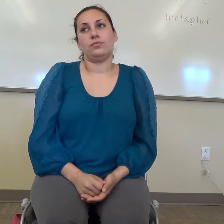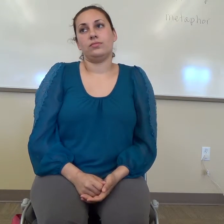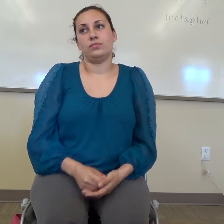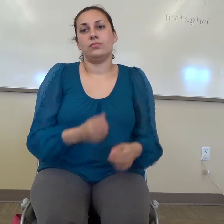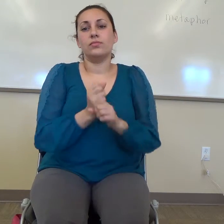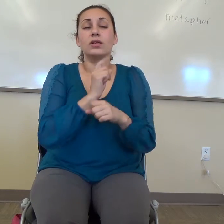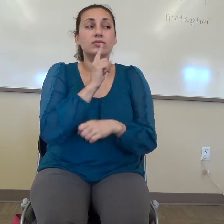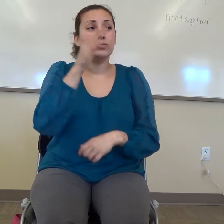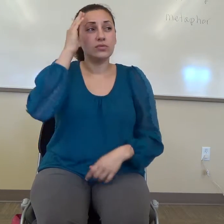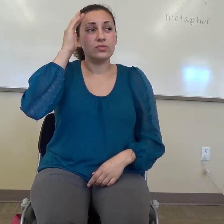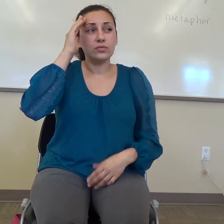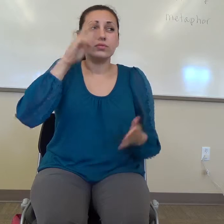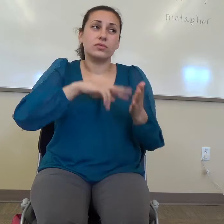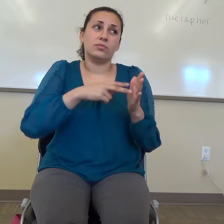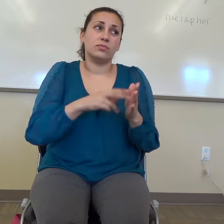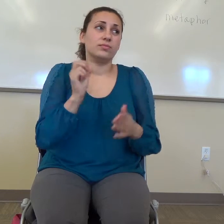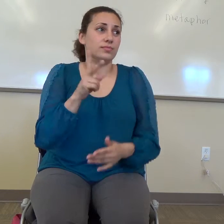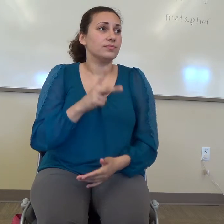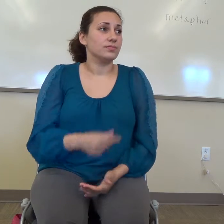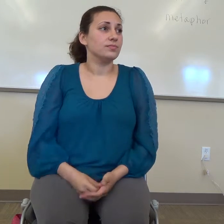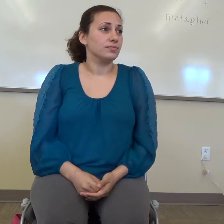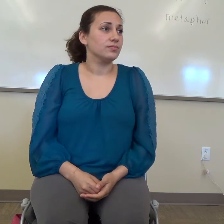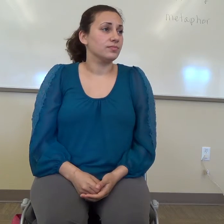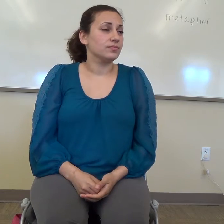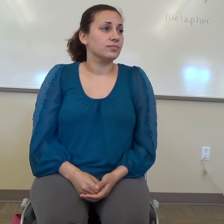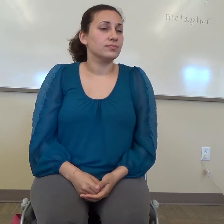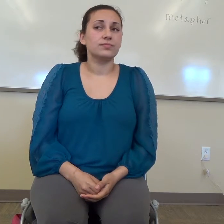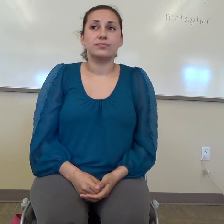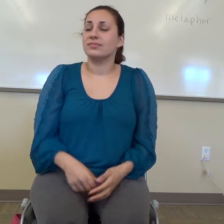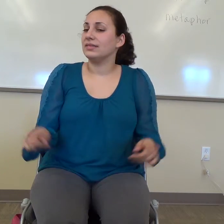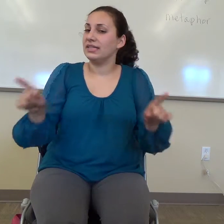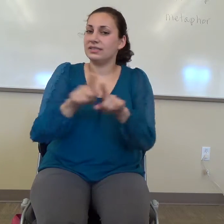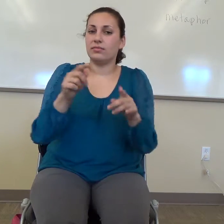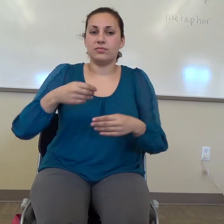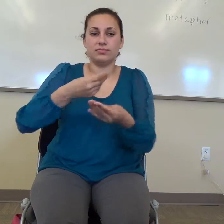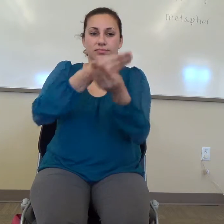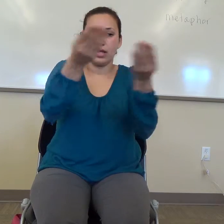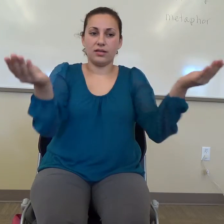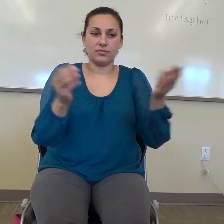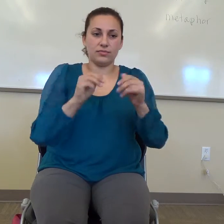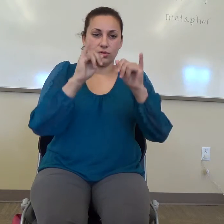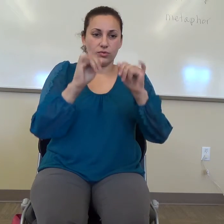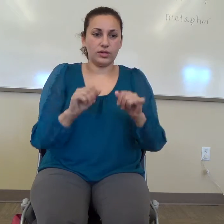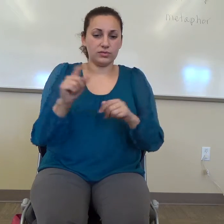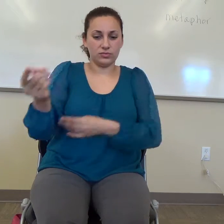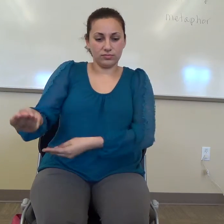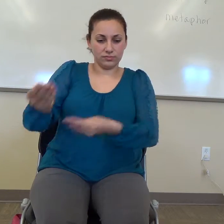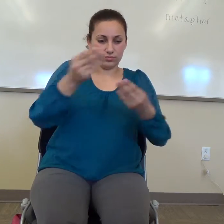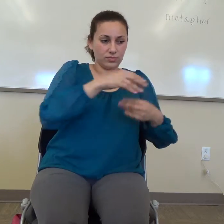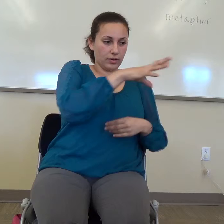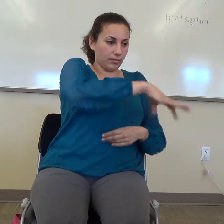saying. Okay, so I'm going to do my same thing. I'm going to hand this out, and then you're going to come and pick up the